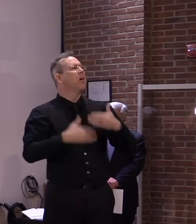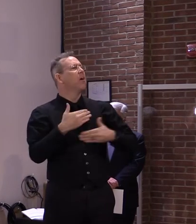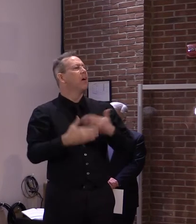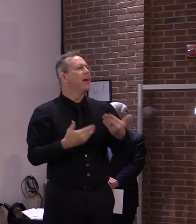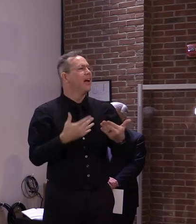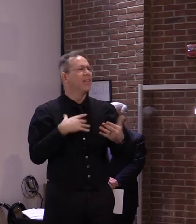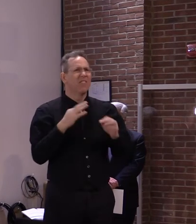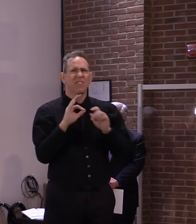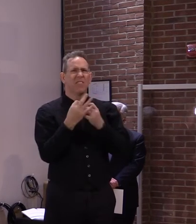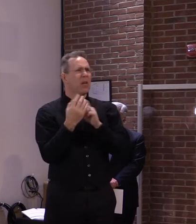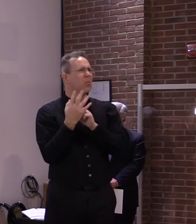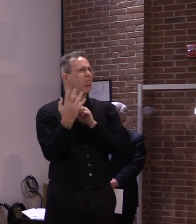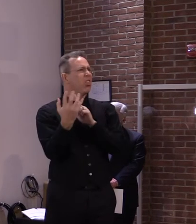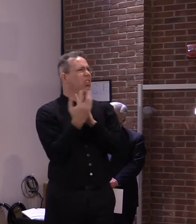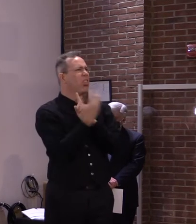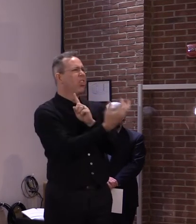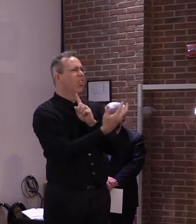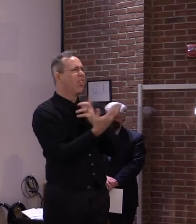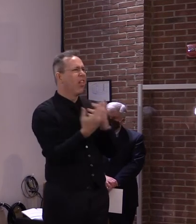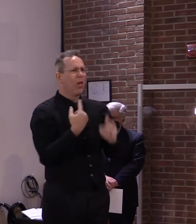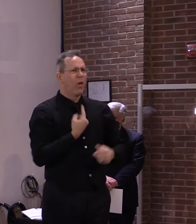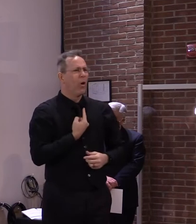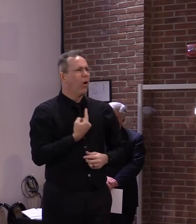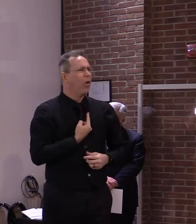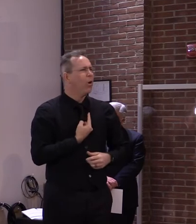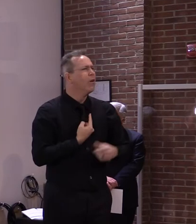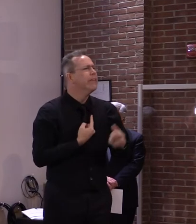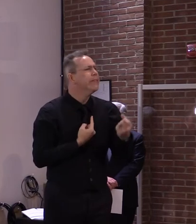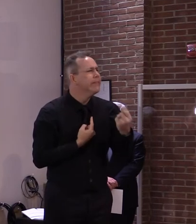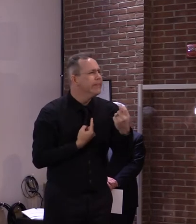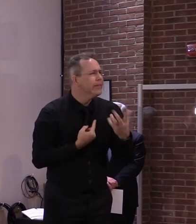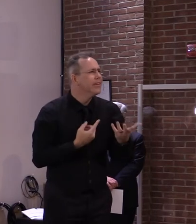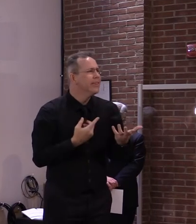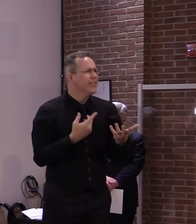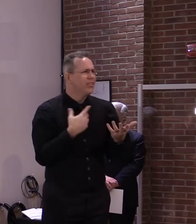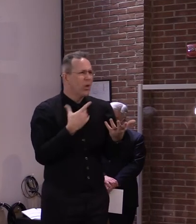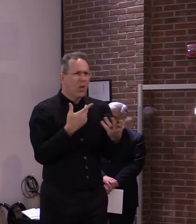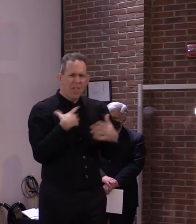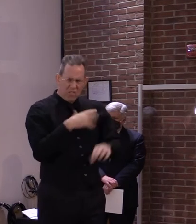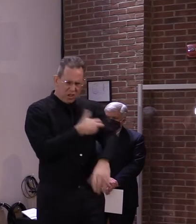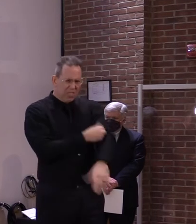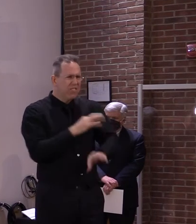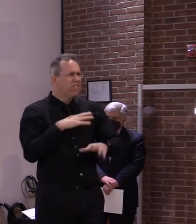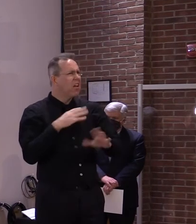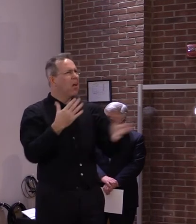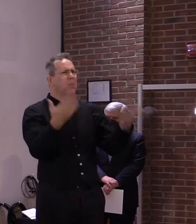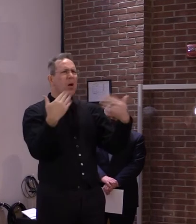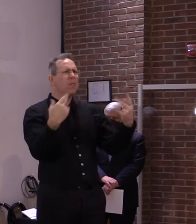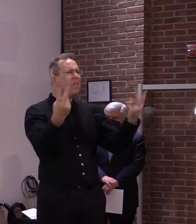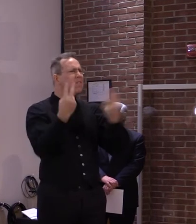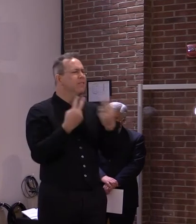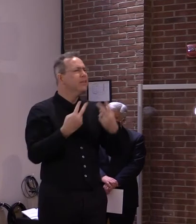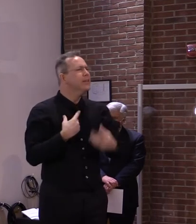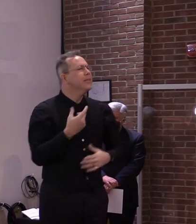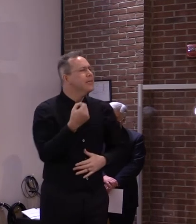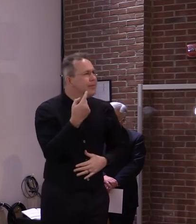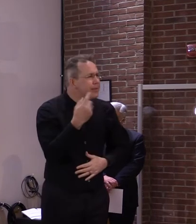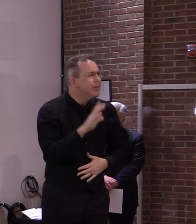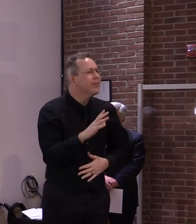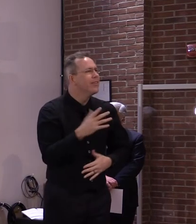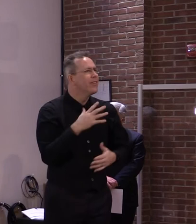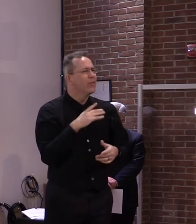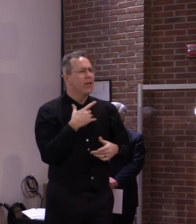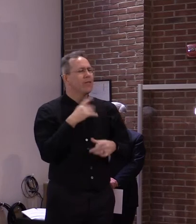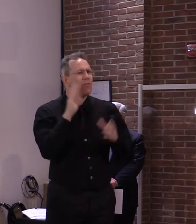and and they've been impacted from the very beginning so we want to make sure that we focus on that area first